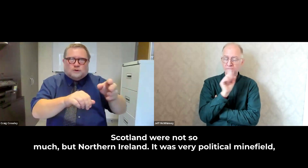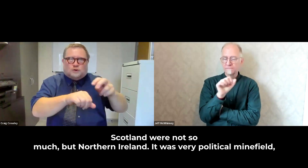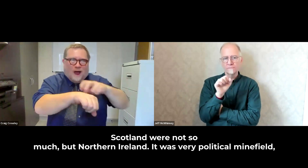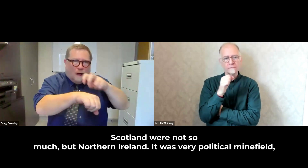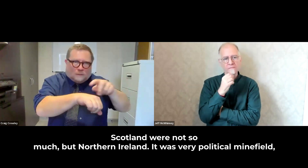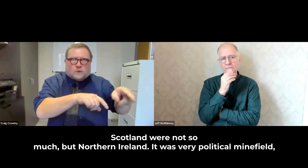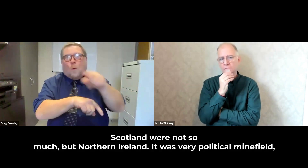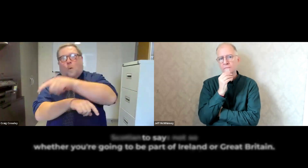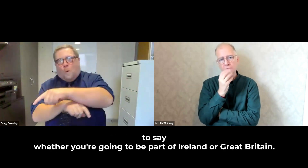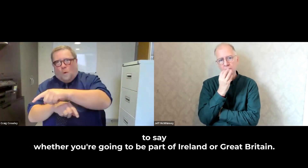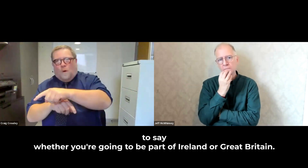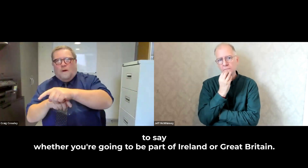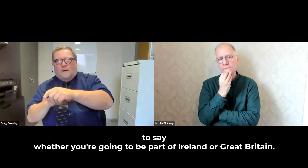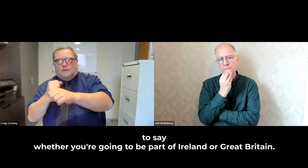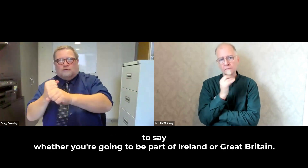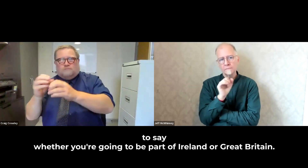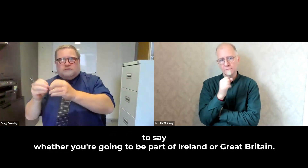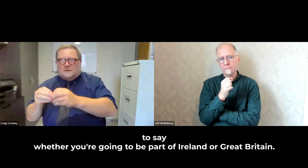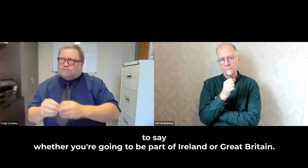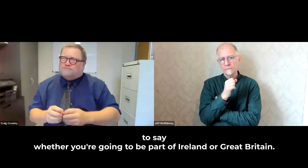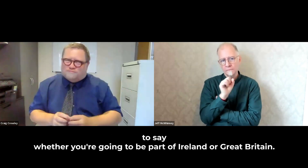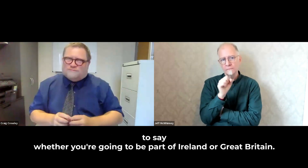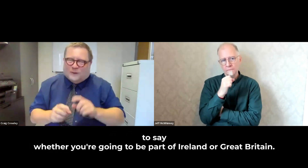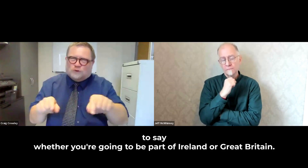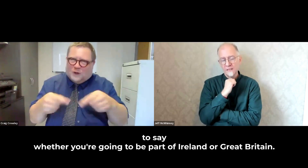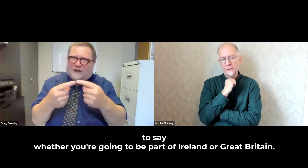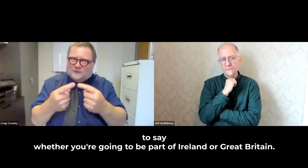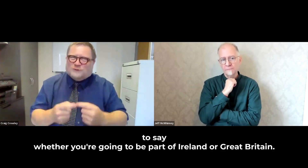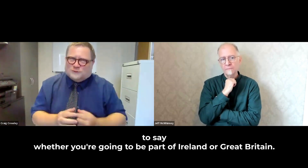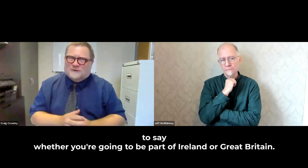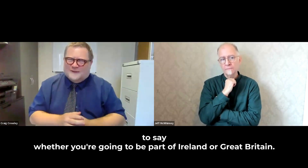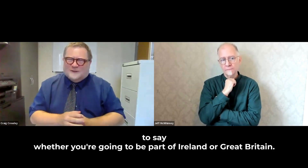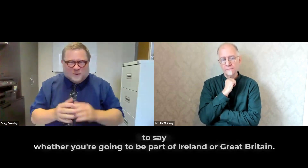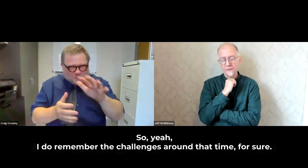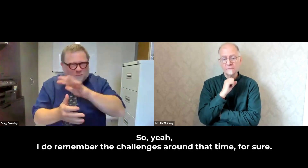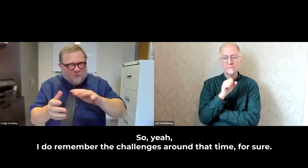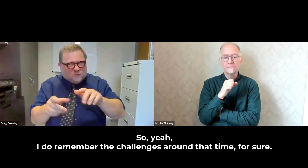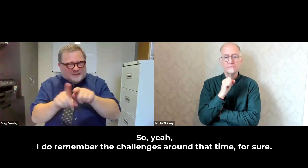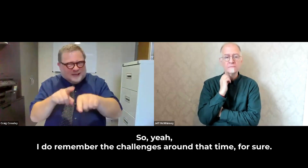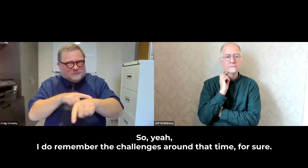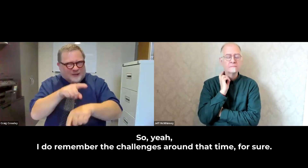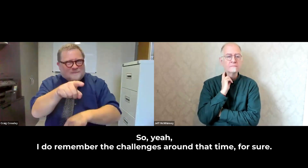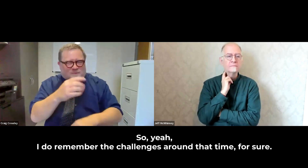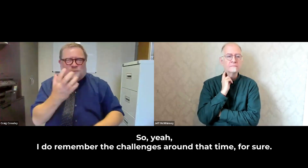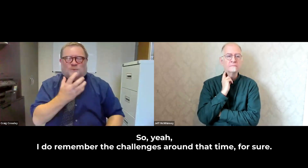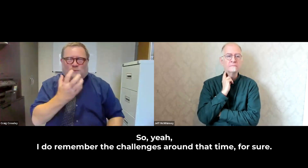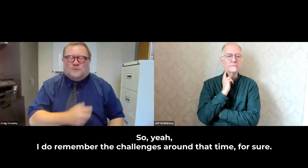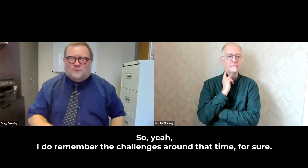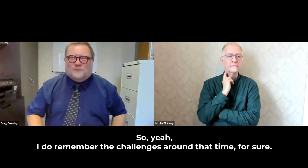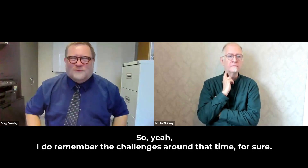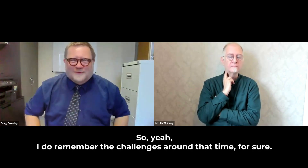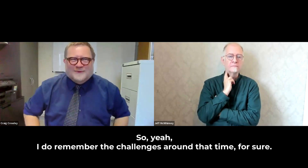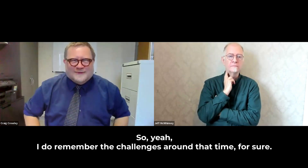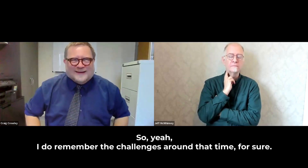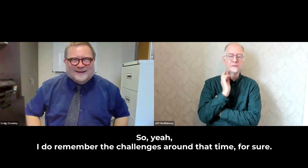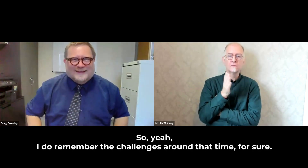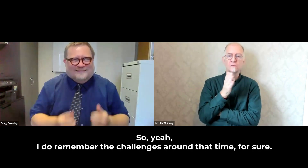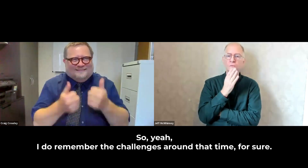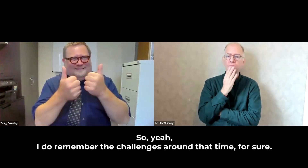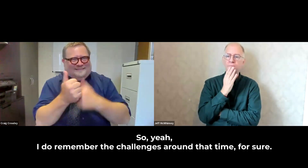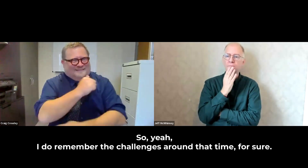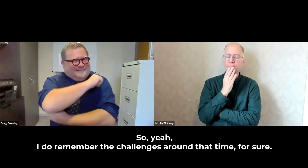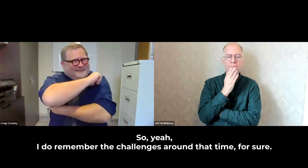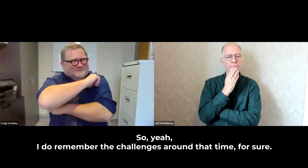Just to touch base to say whether you're going to be part of Ireland or Great Britain. So yeah, I do remember the challenges around